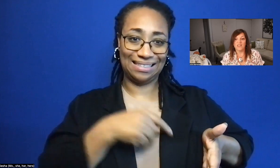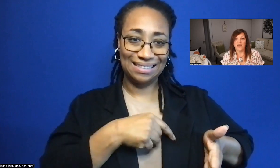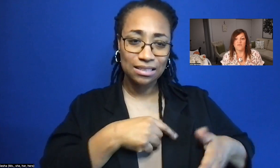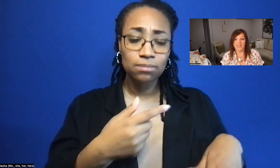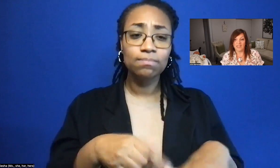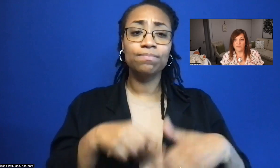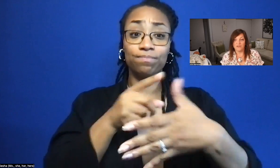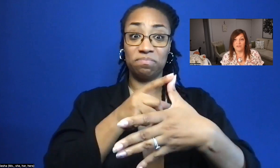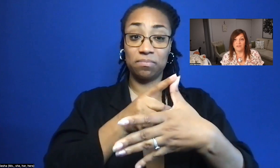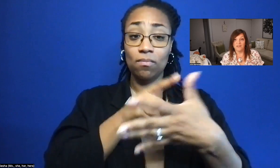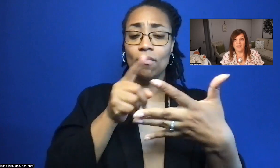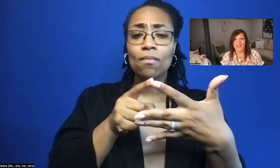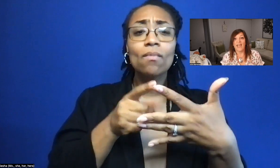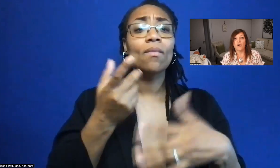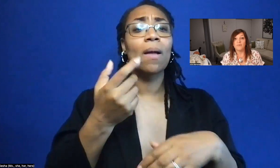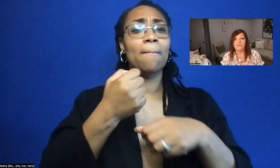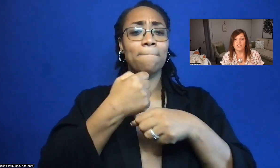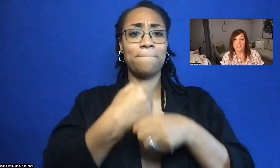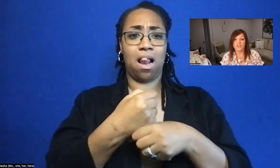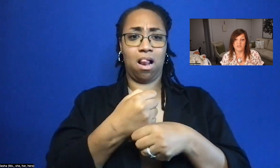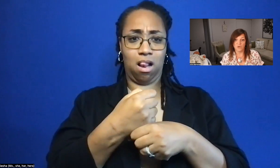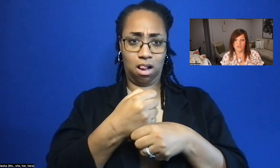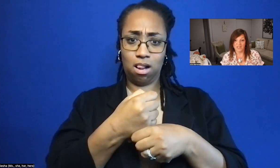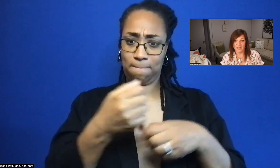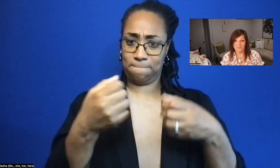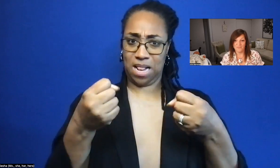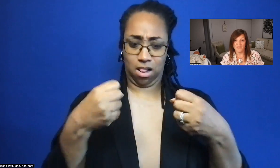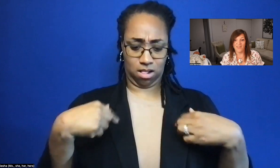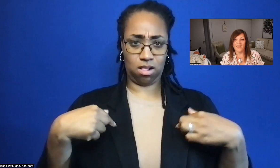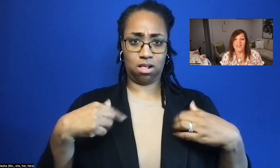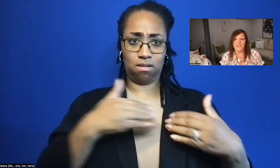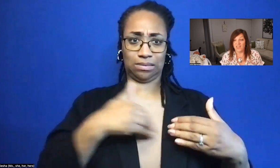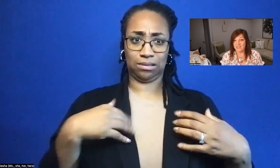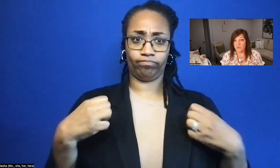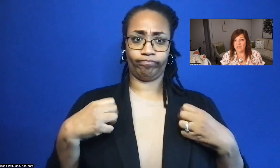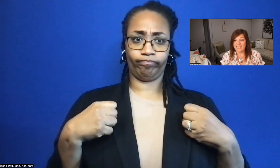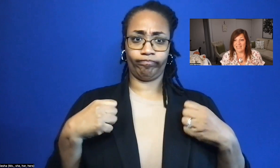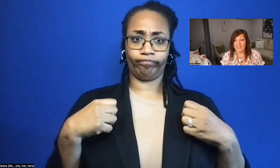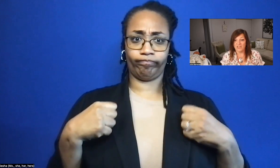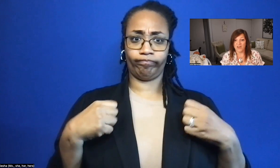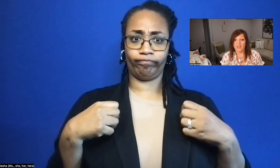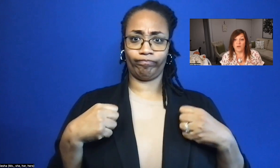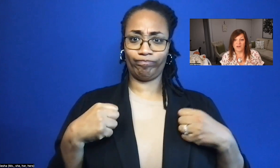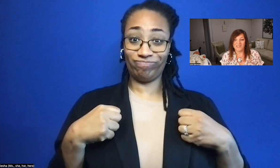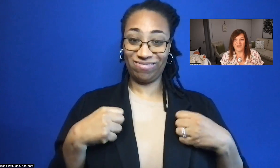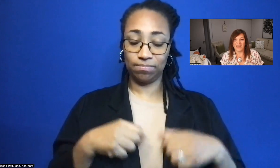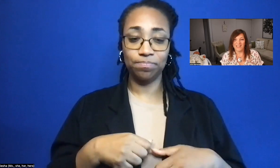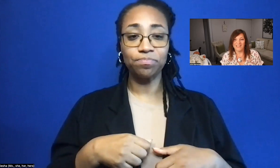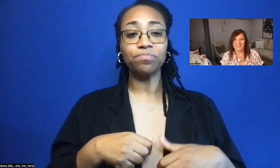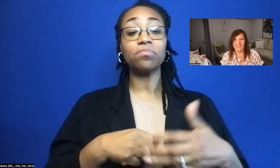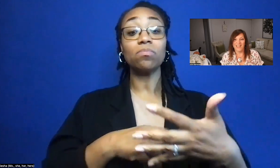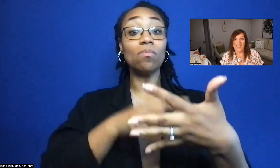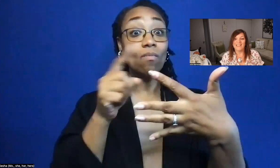physiology of making milk and how milk changes over time, things you can eat and drink while